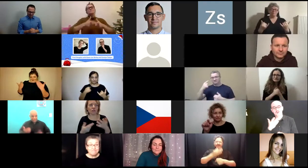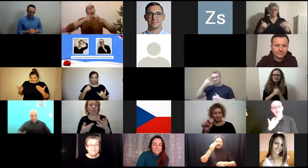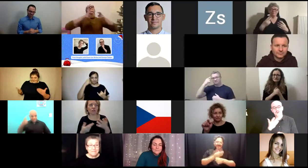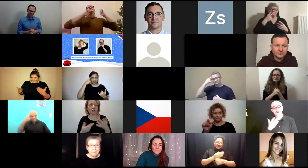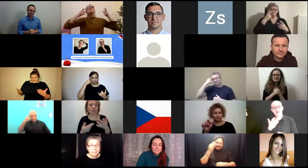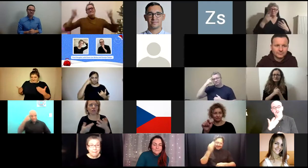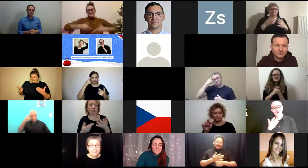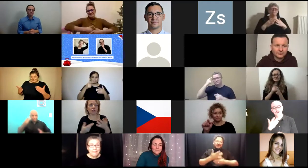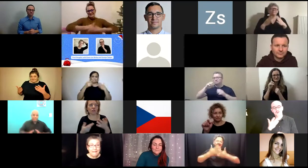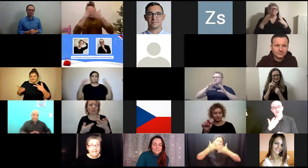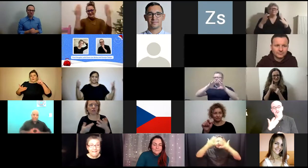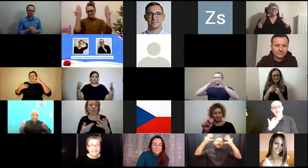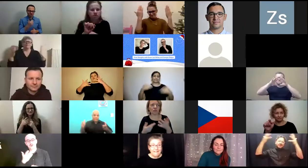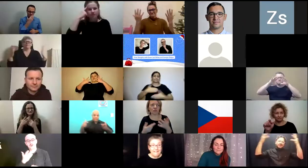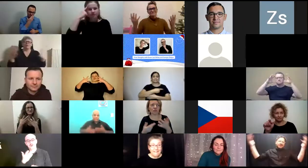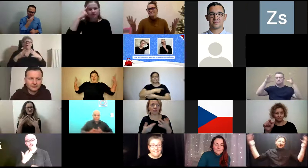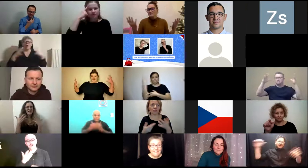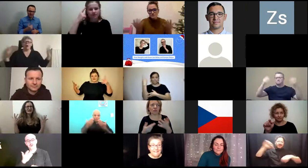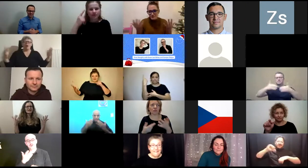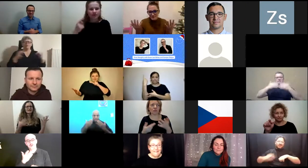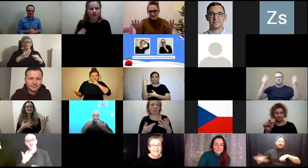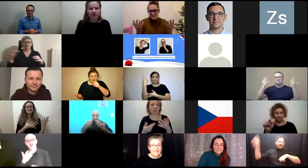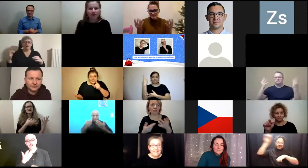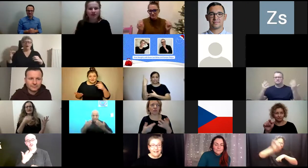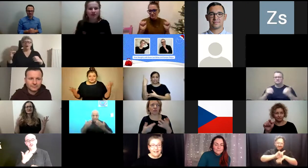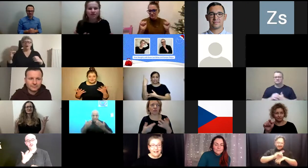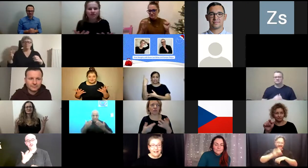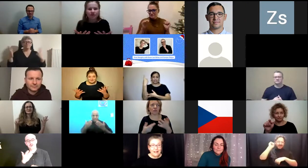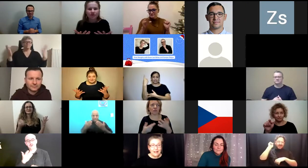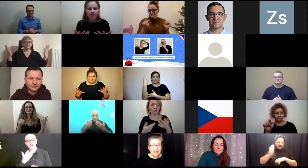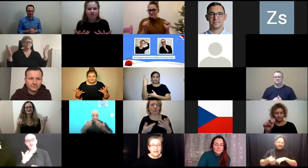So, Don, as you know, today is a big day.